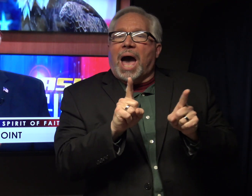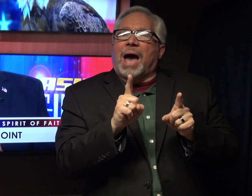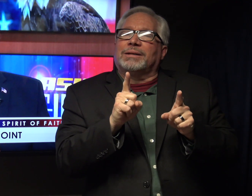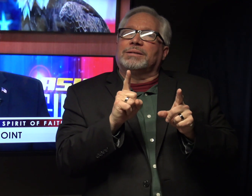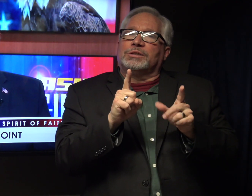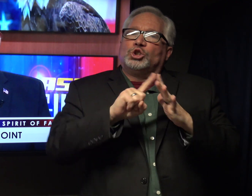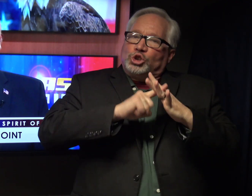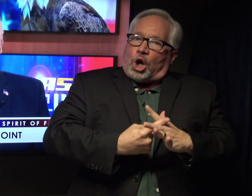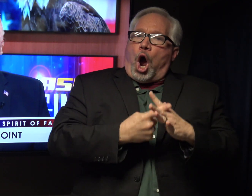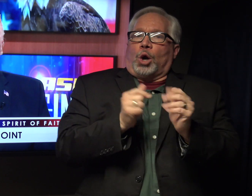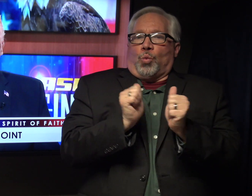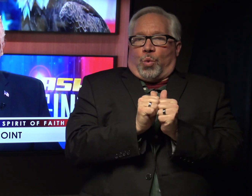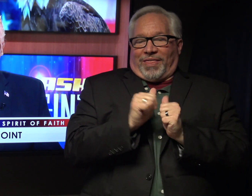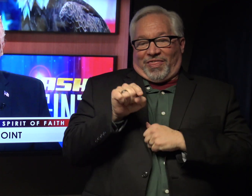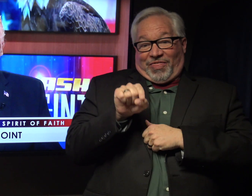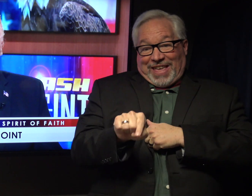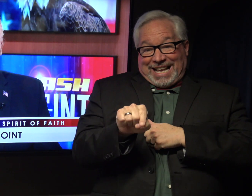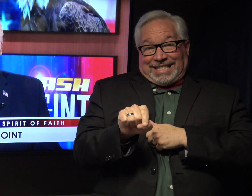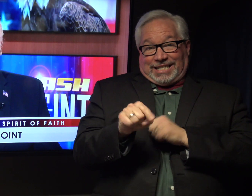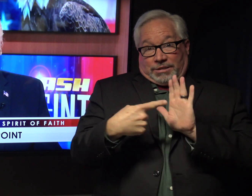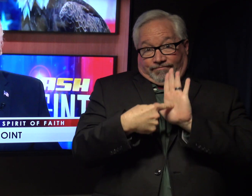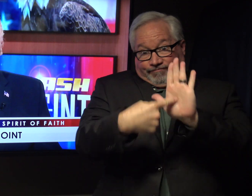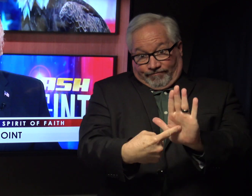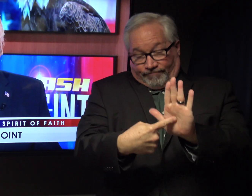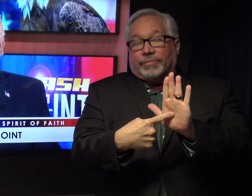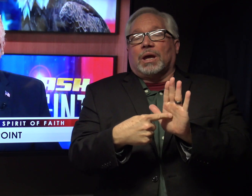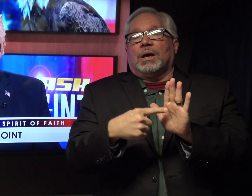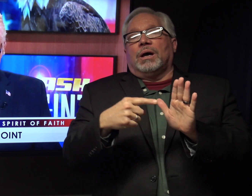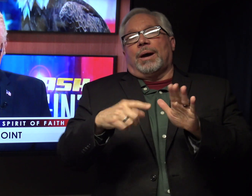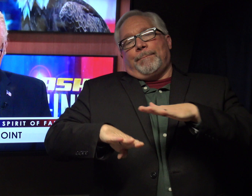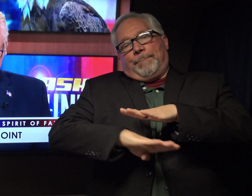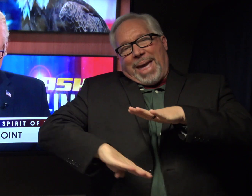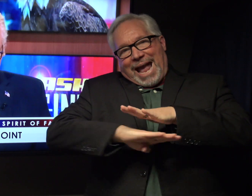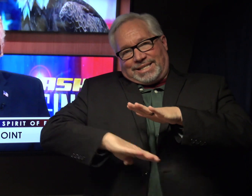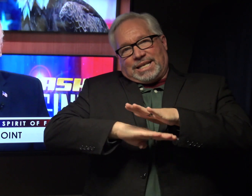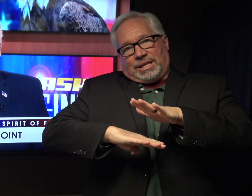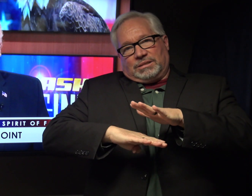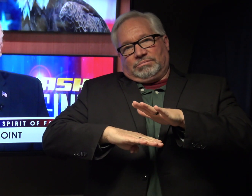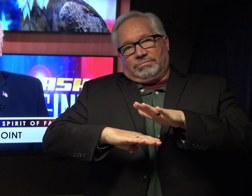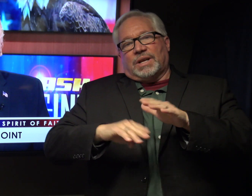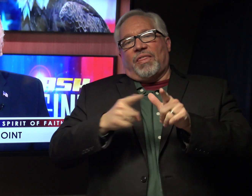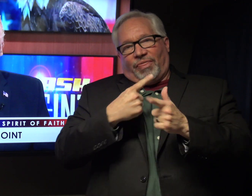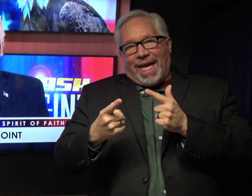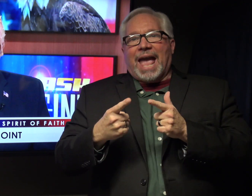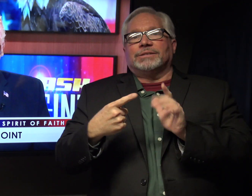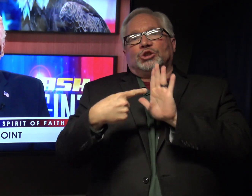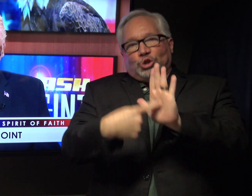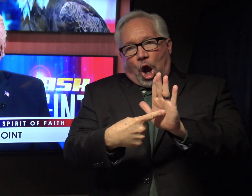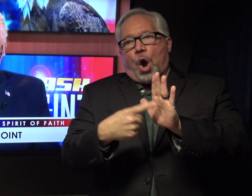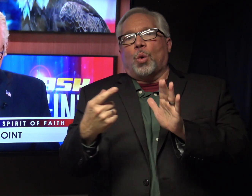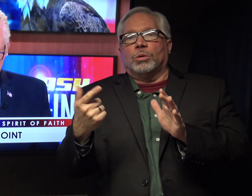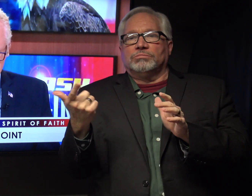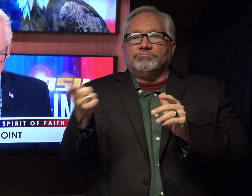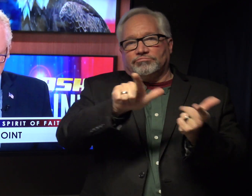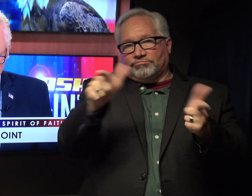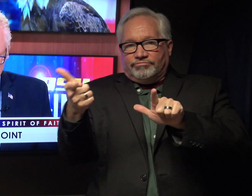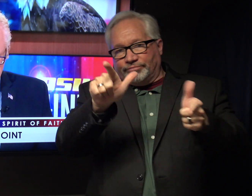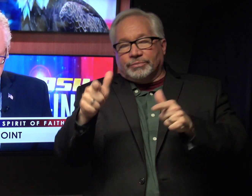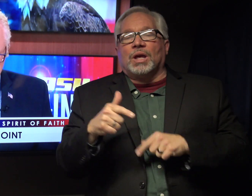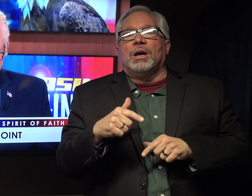where we're going to start. And gentlemen, I think I want to start with the Capitol Guard. That's video